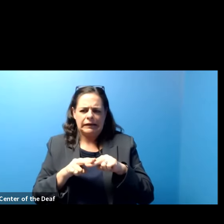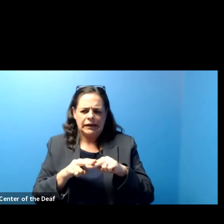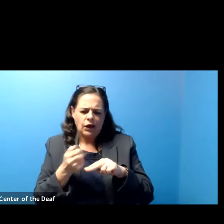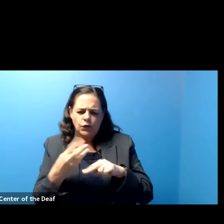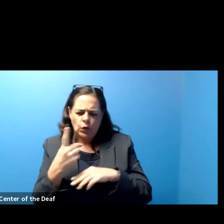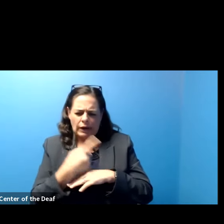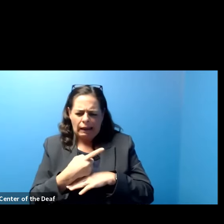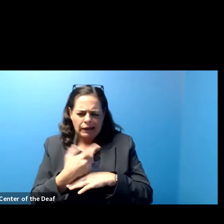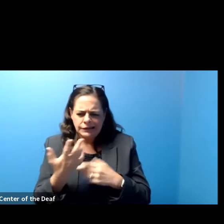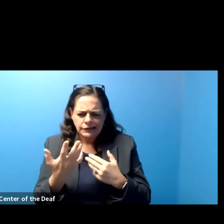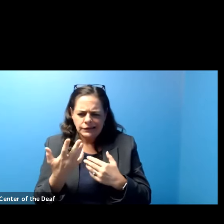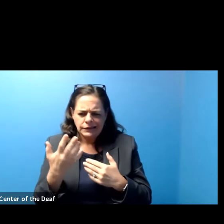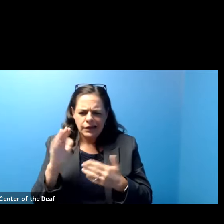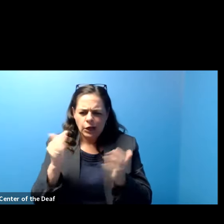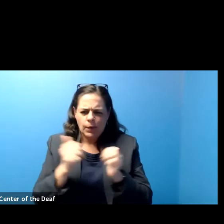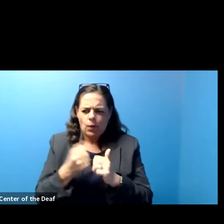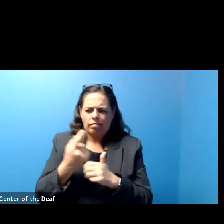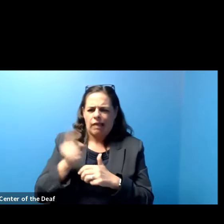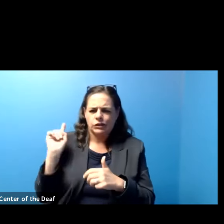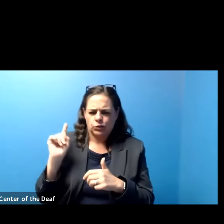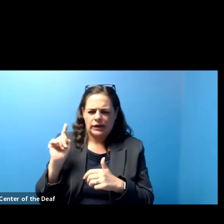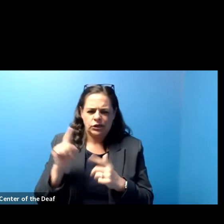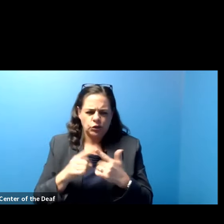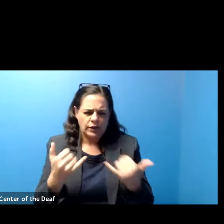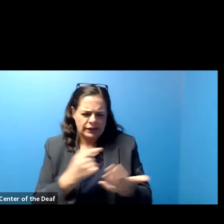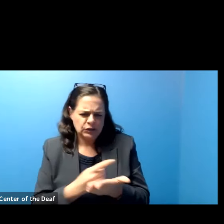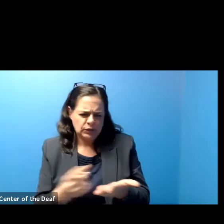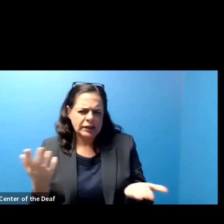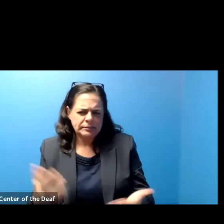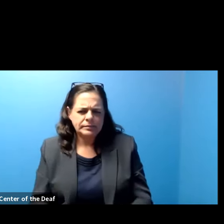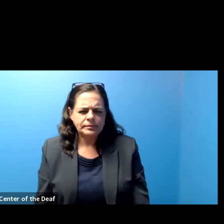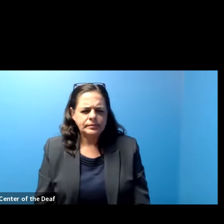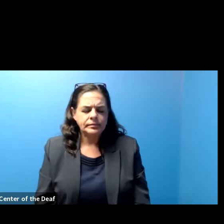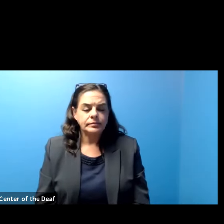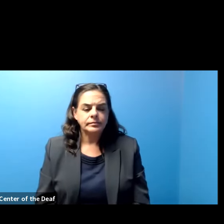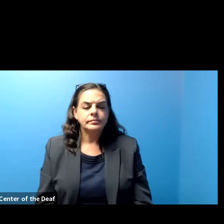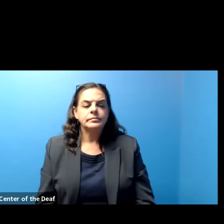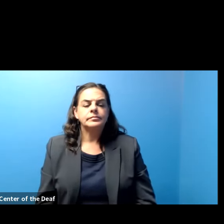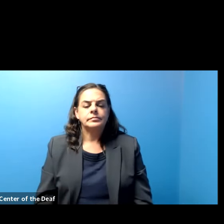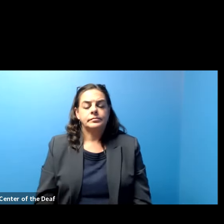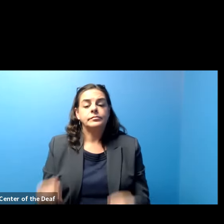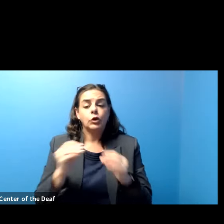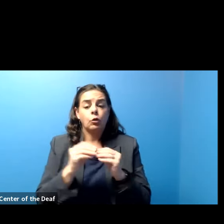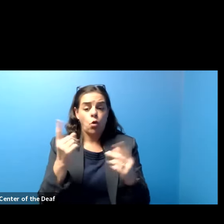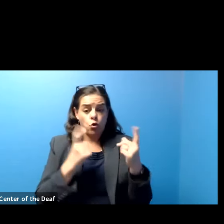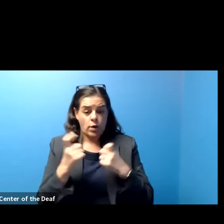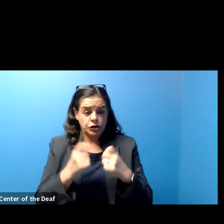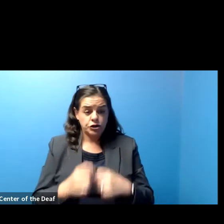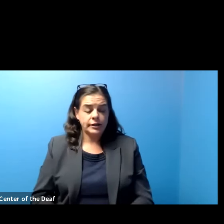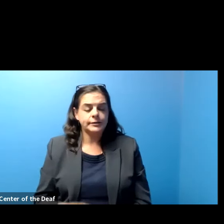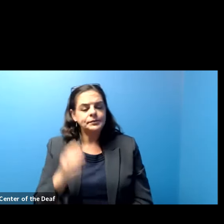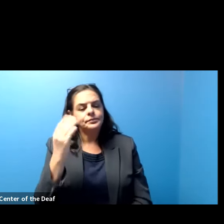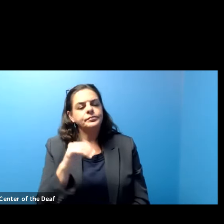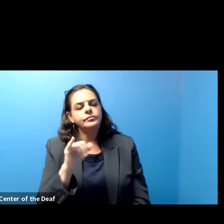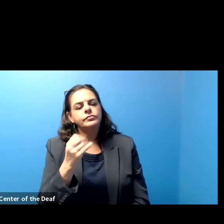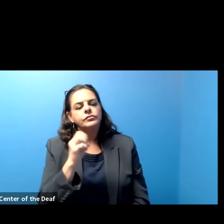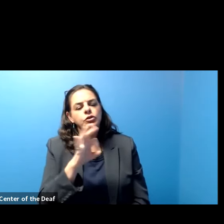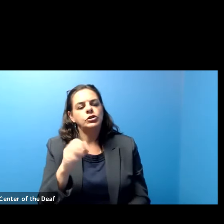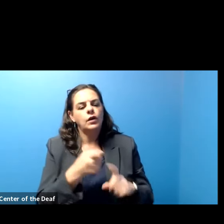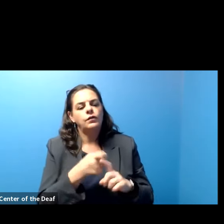of what it was last week to this week. Any other questions? Please go ahead and submit them. From Jeff